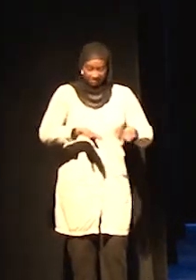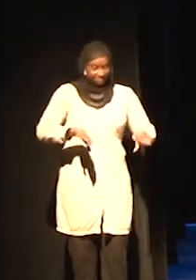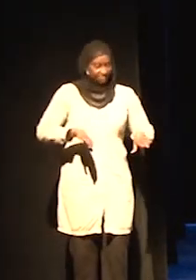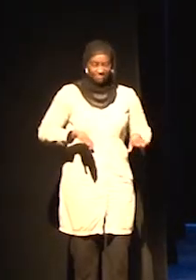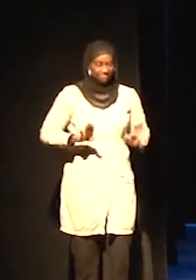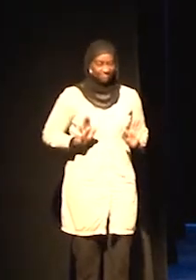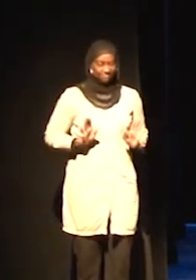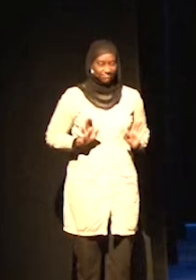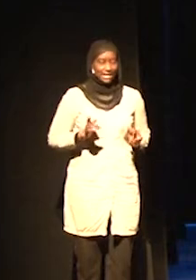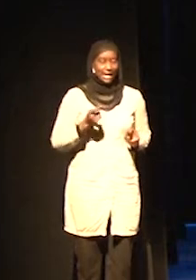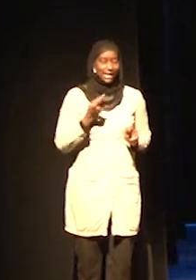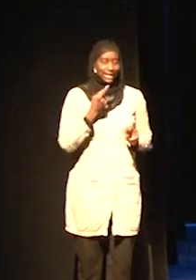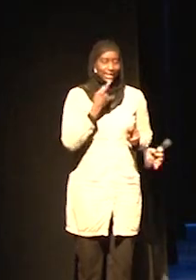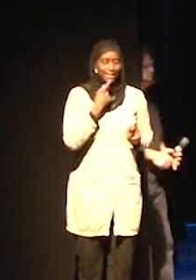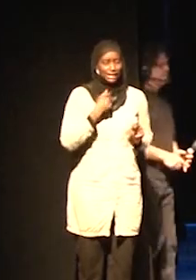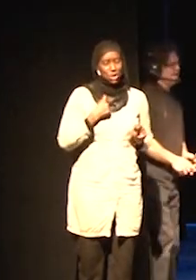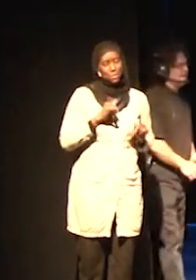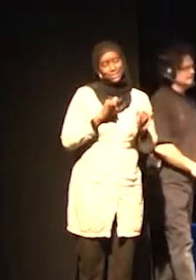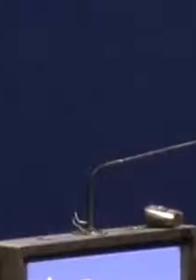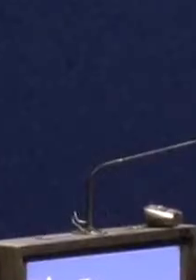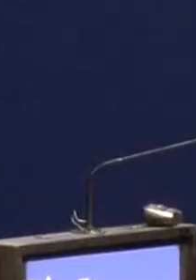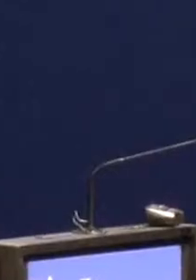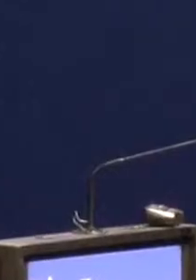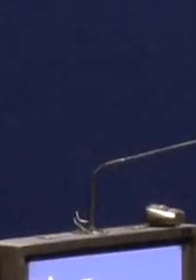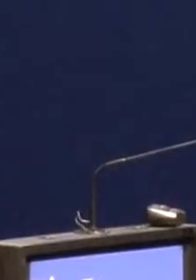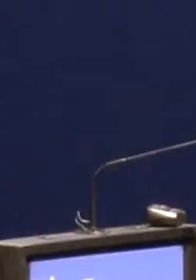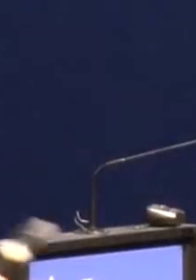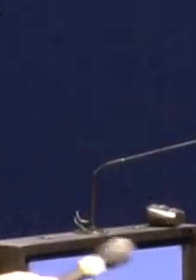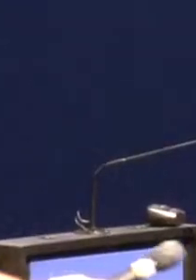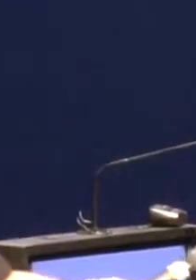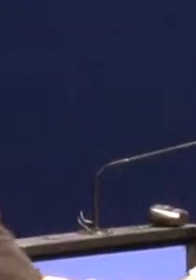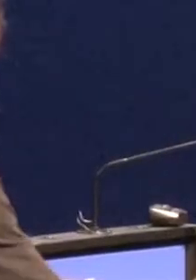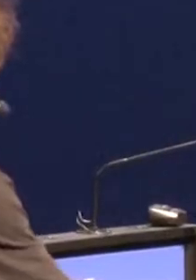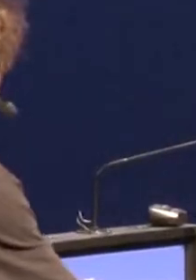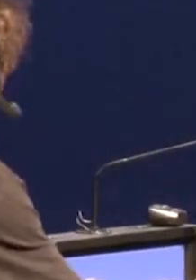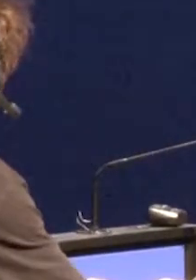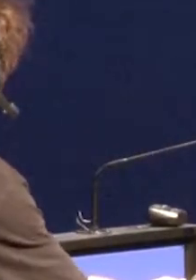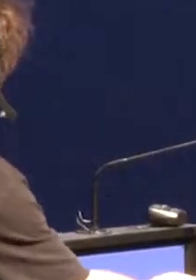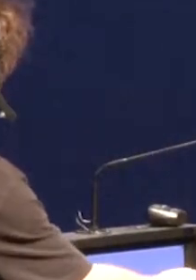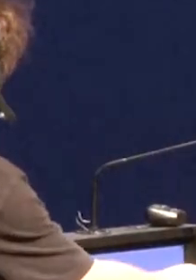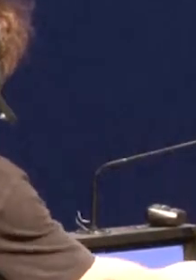the technicalities. So I'll stand in front of you.